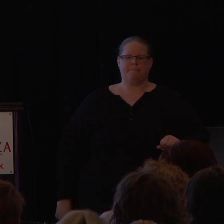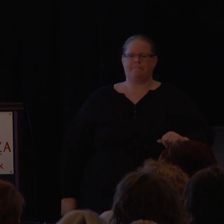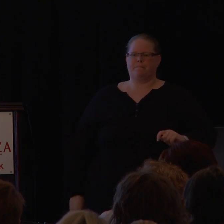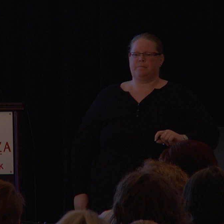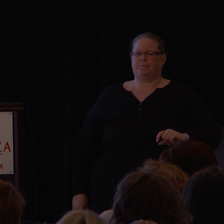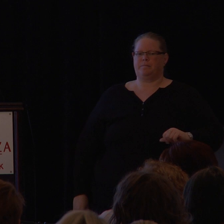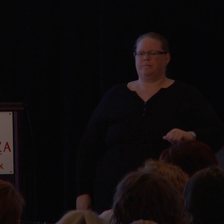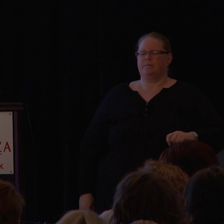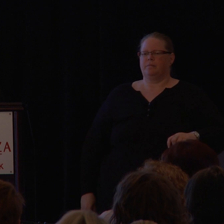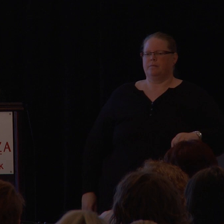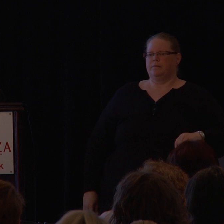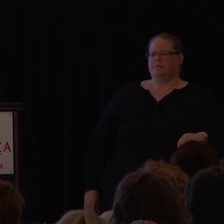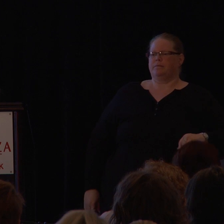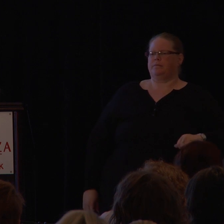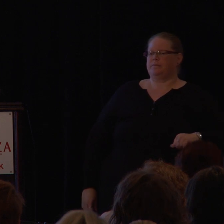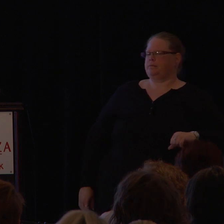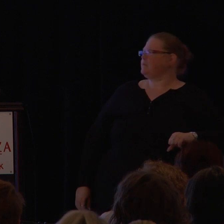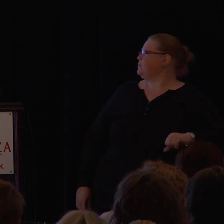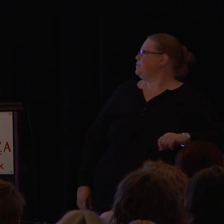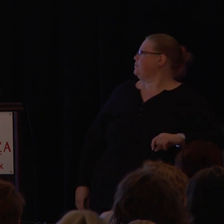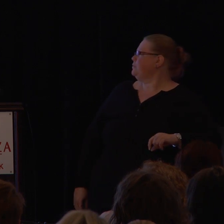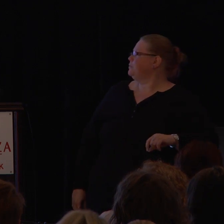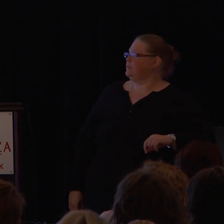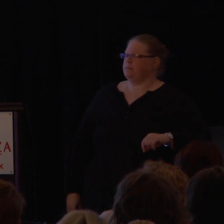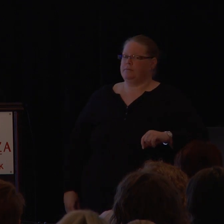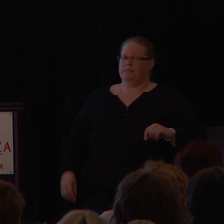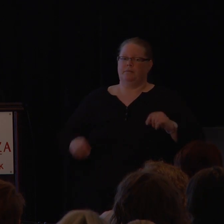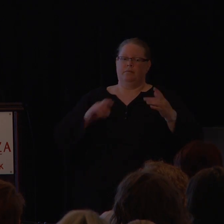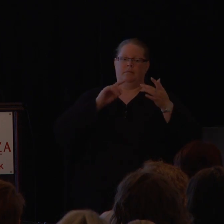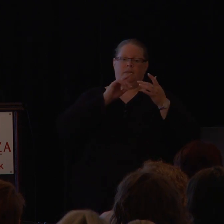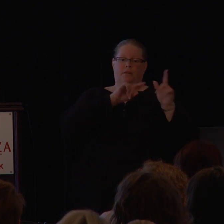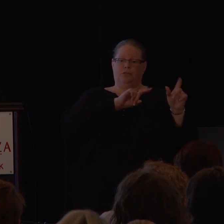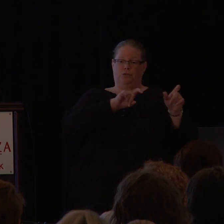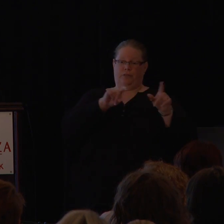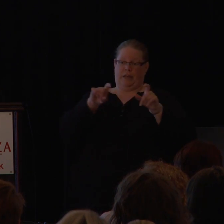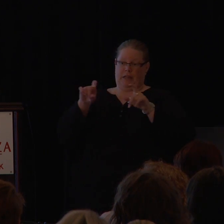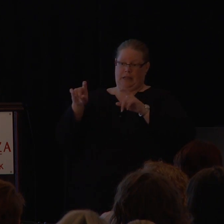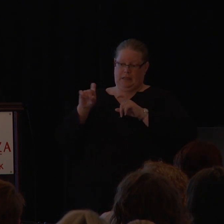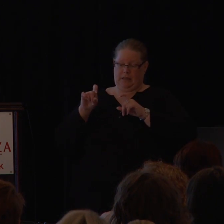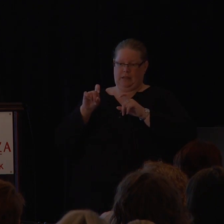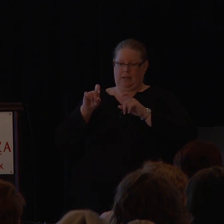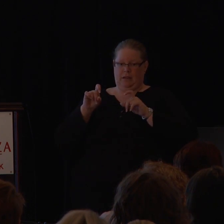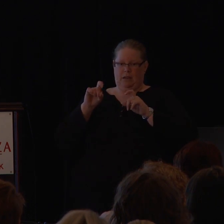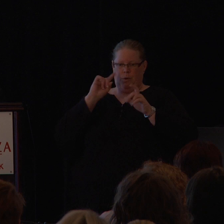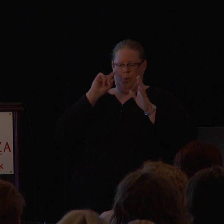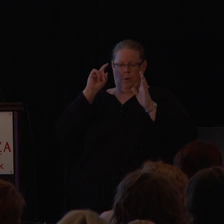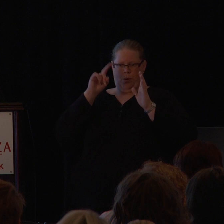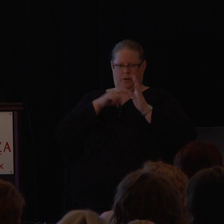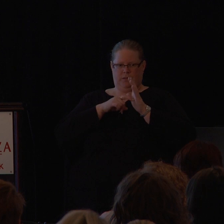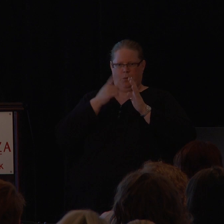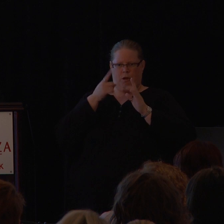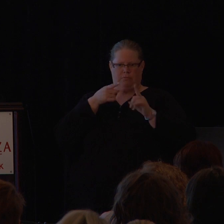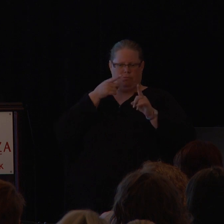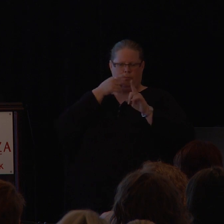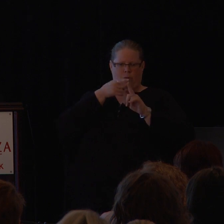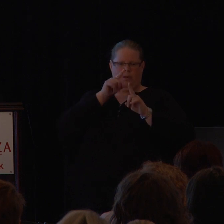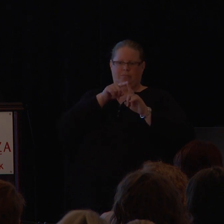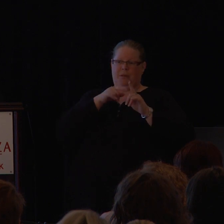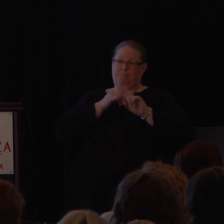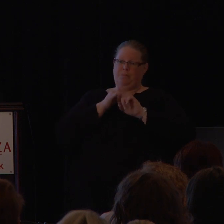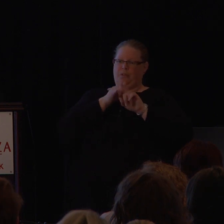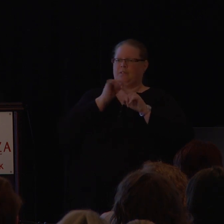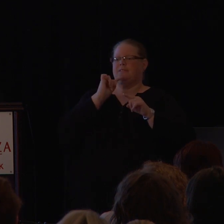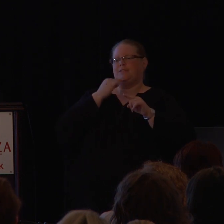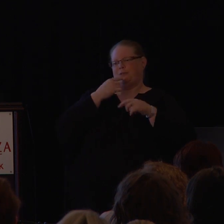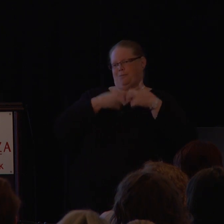agreement that emerged in the online survey certainly was that bullying is a serious problem both within